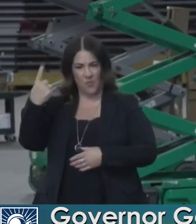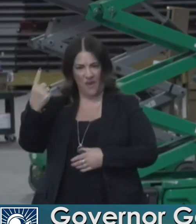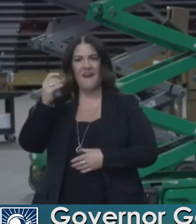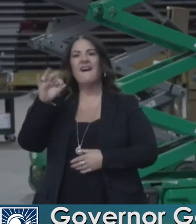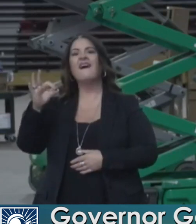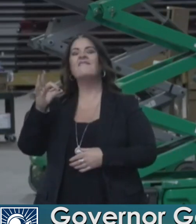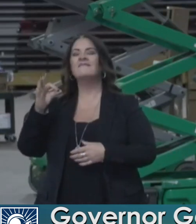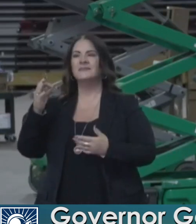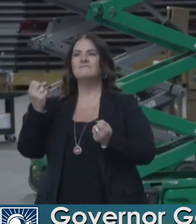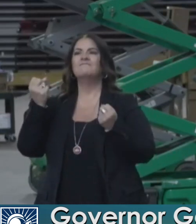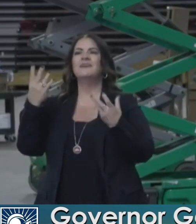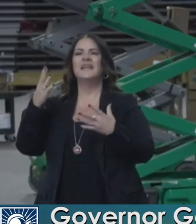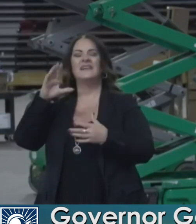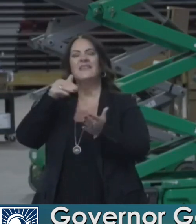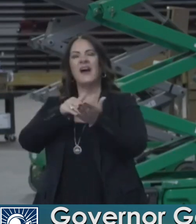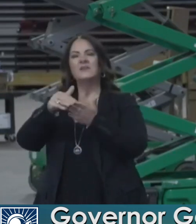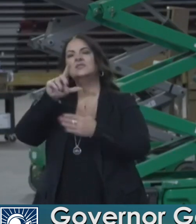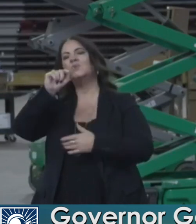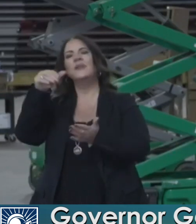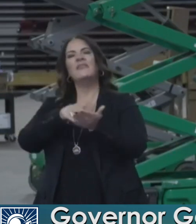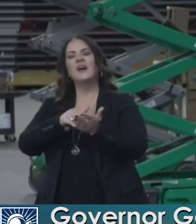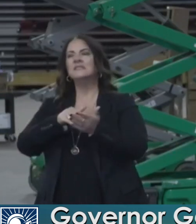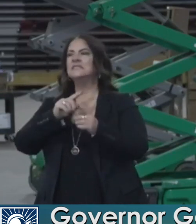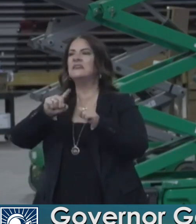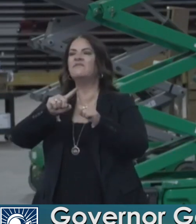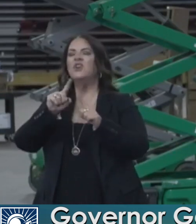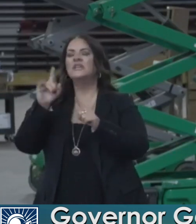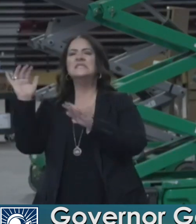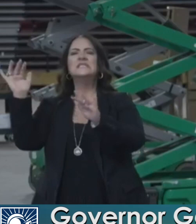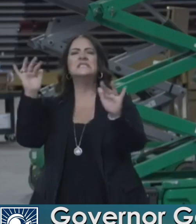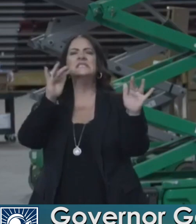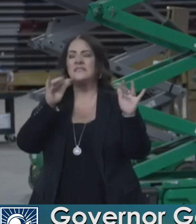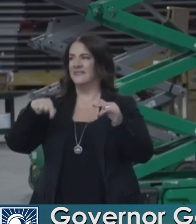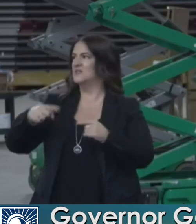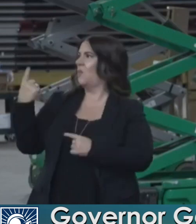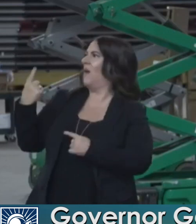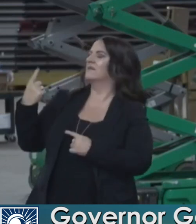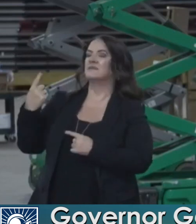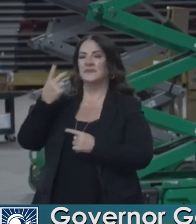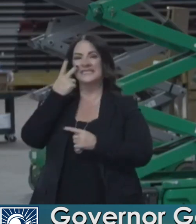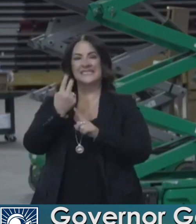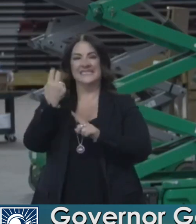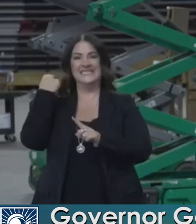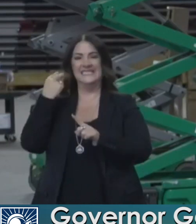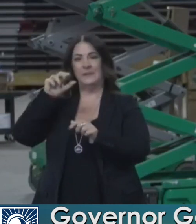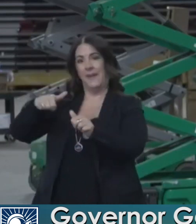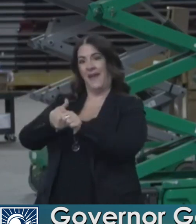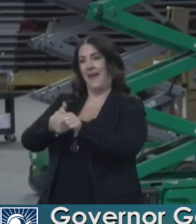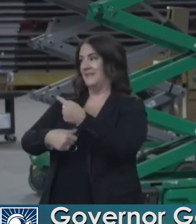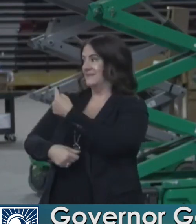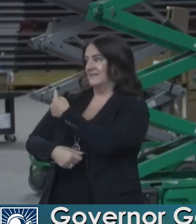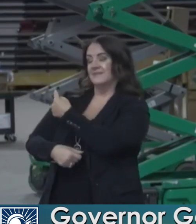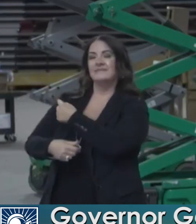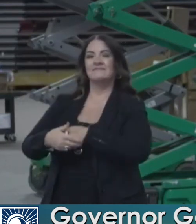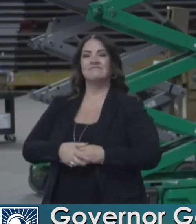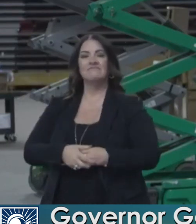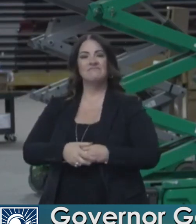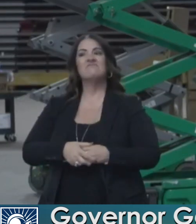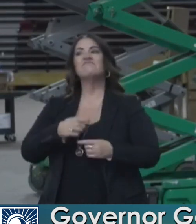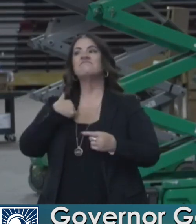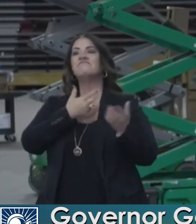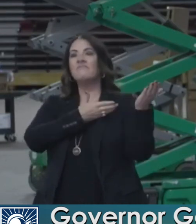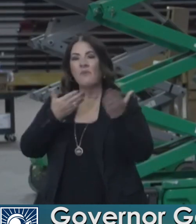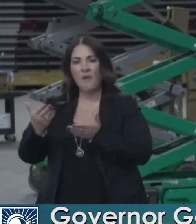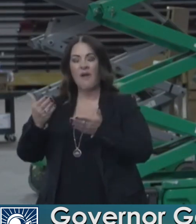that the state of California has procured, and as you can see behind me, quite literally, is being brought into